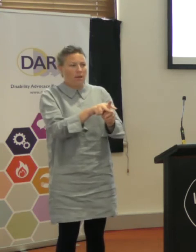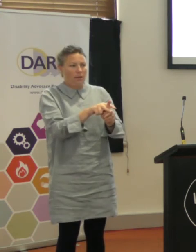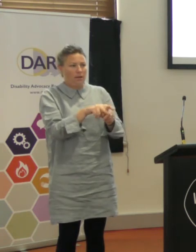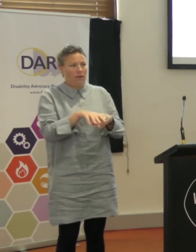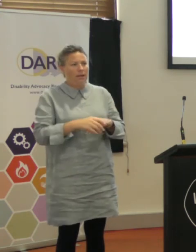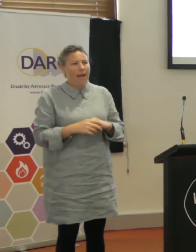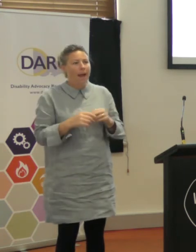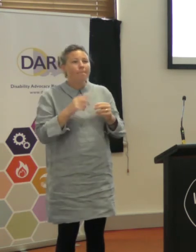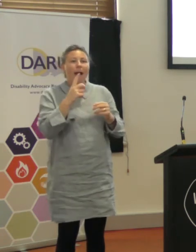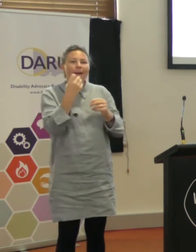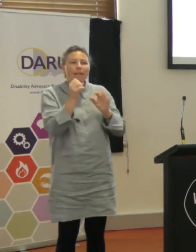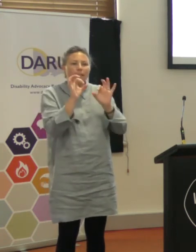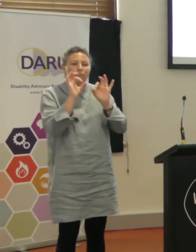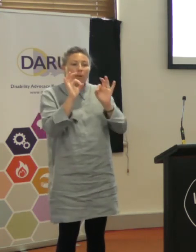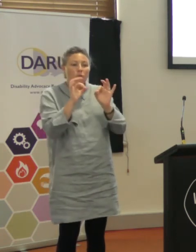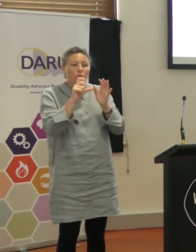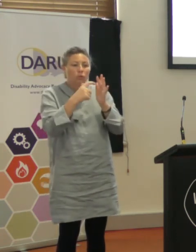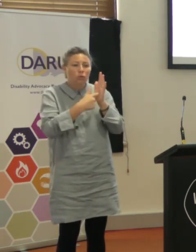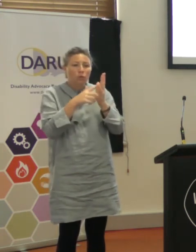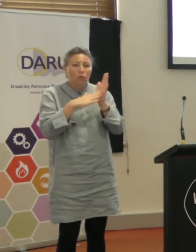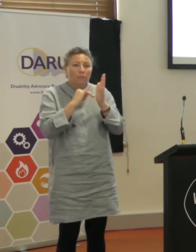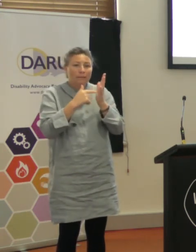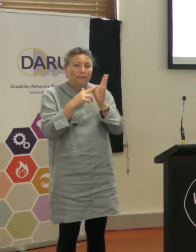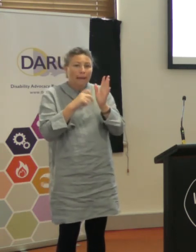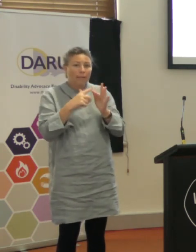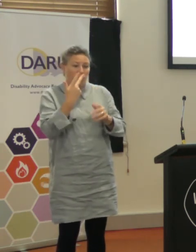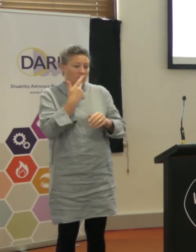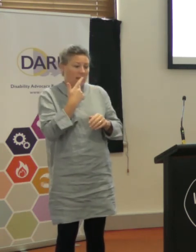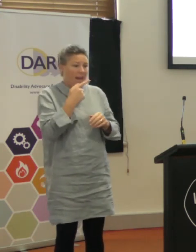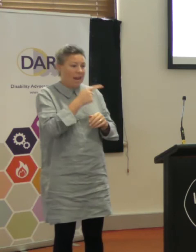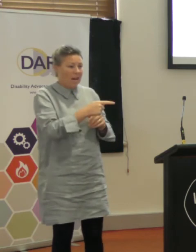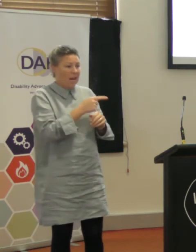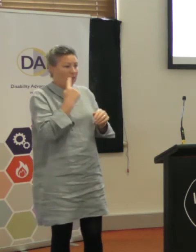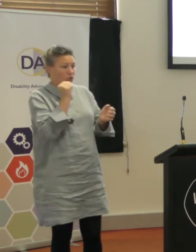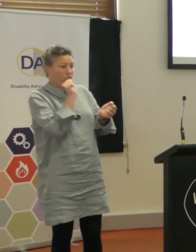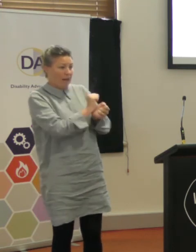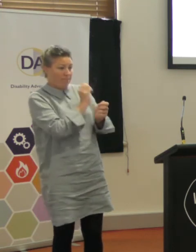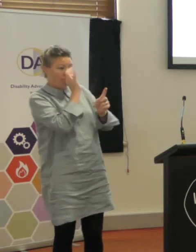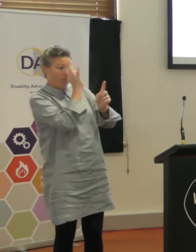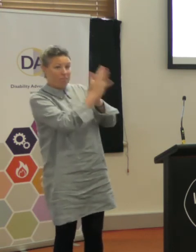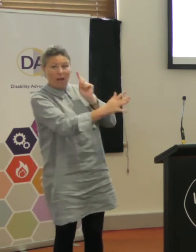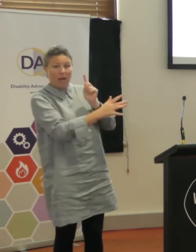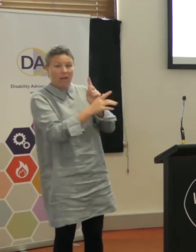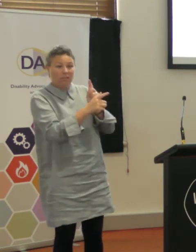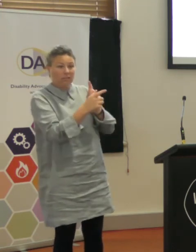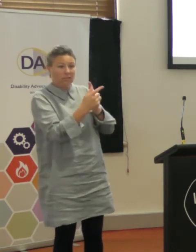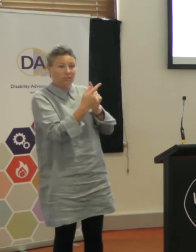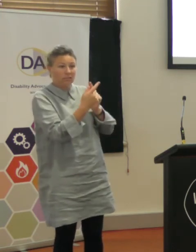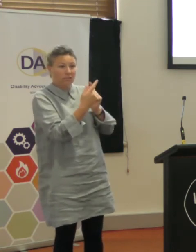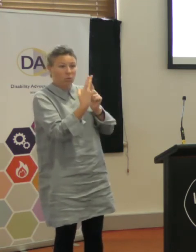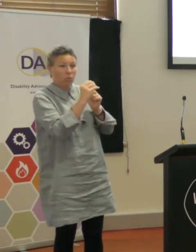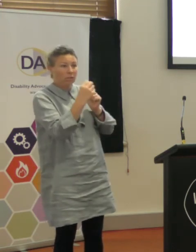special circumstances things is if someone's going to be in jail past the scheme's sunset day, which is the 30th of